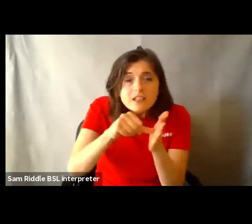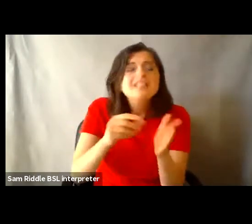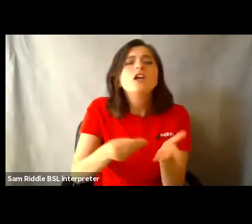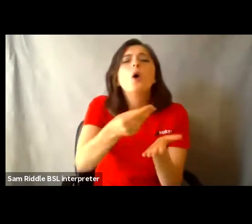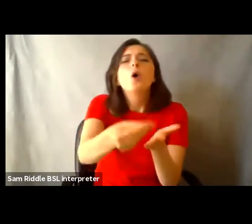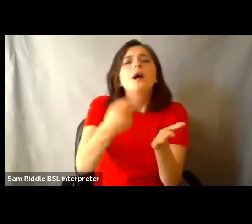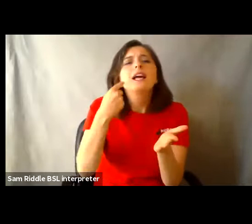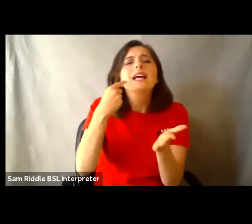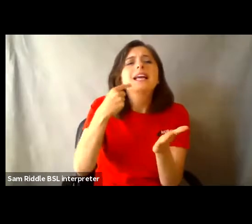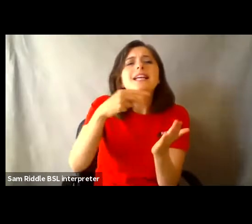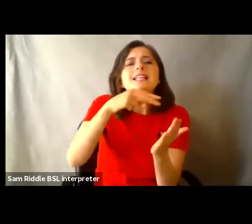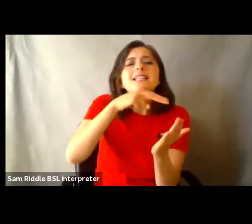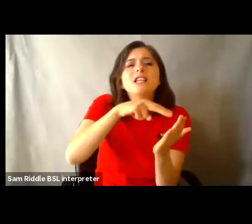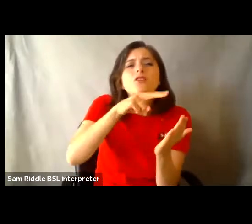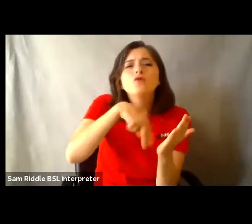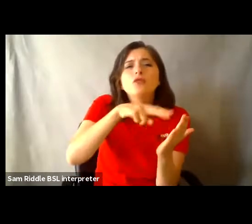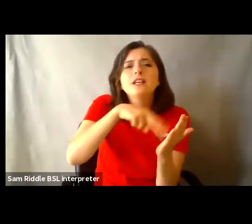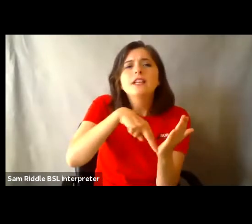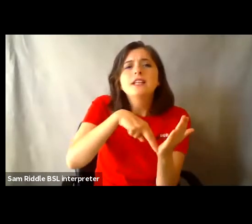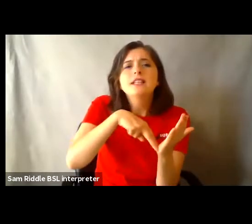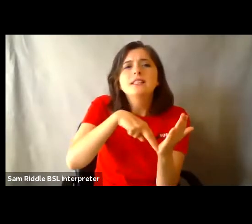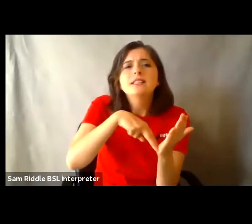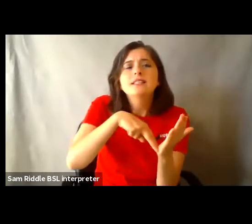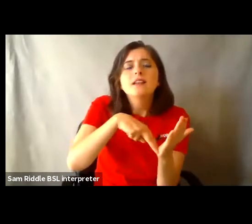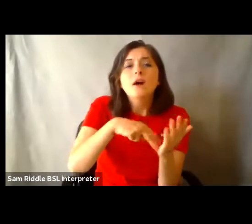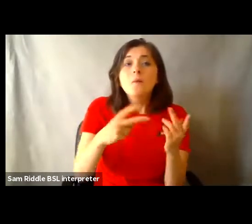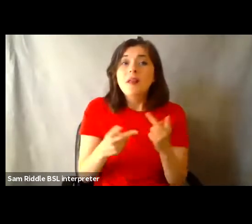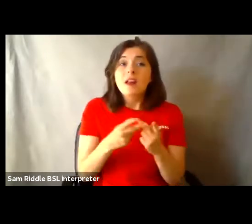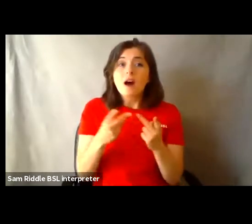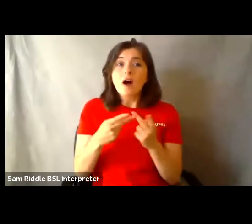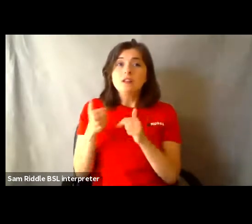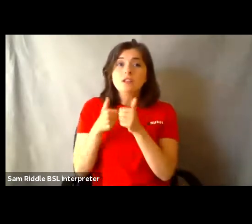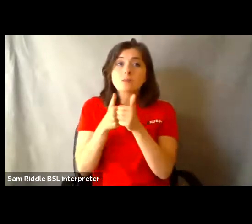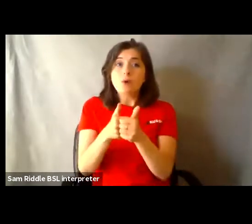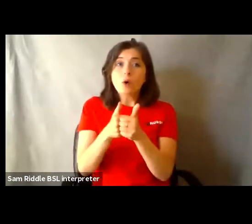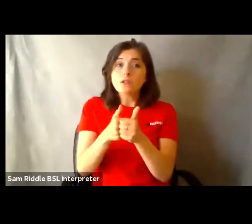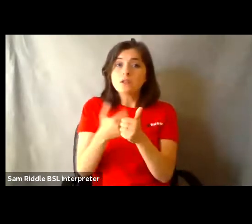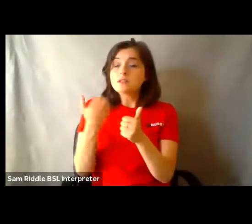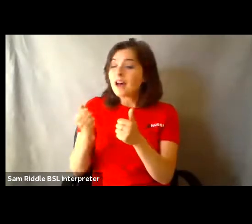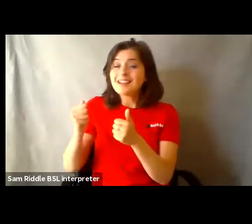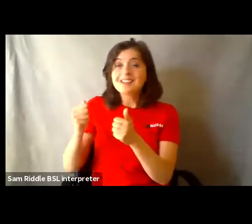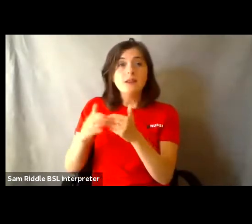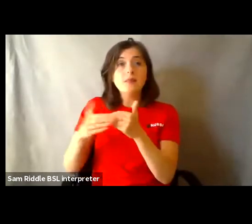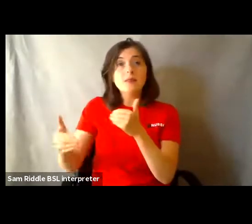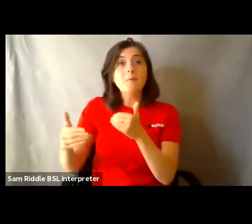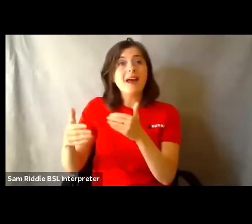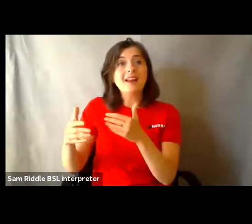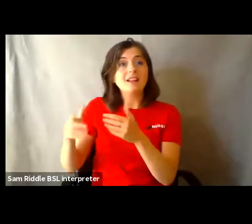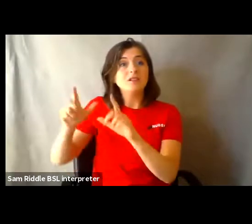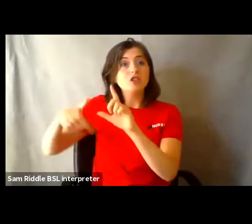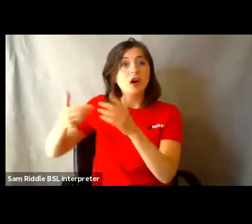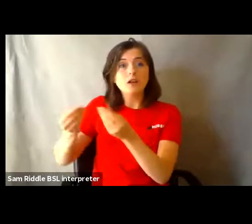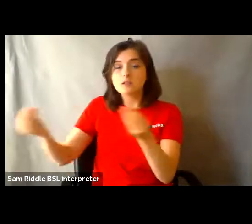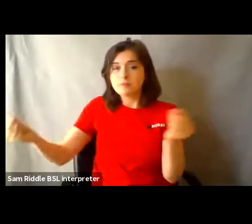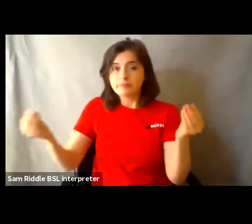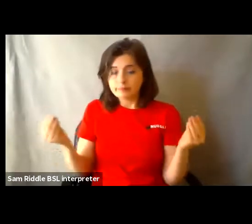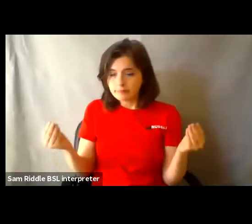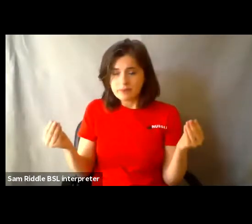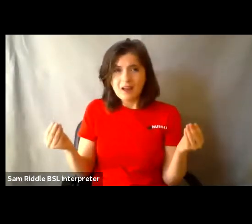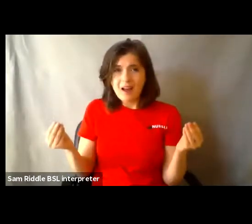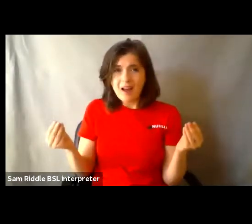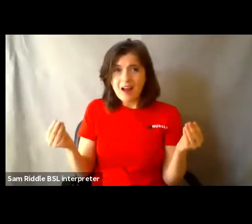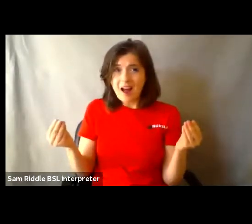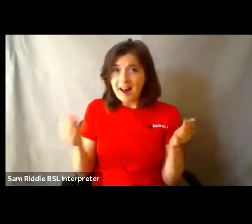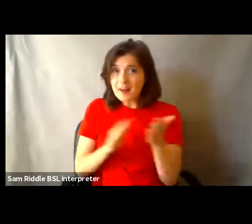supporters read the main jargon. We came up with two completely different sources, two different actual